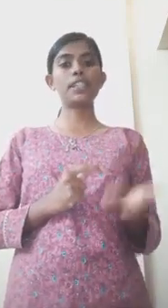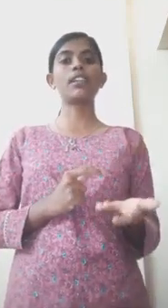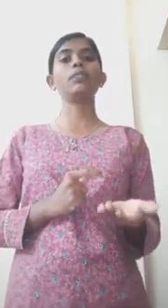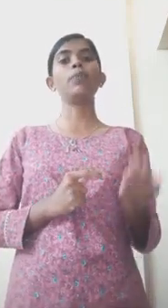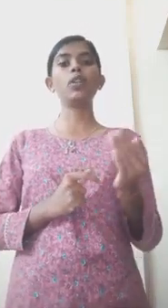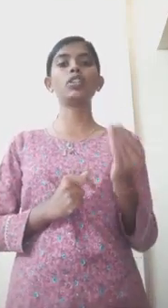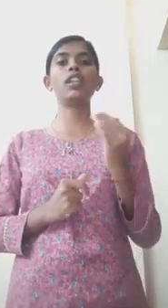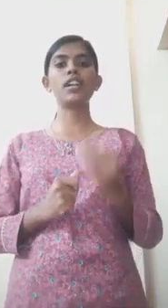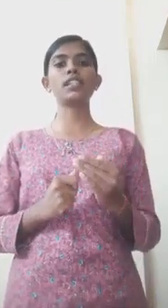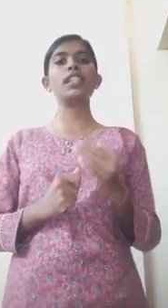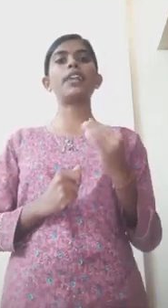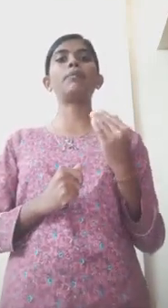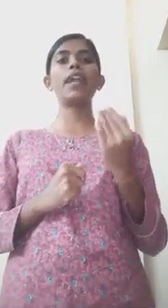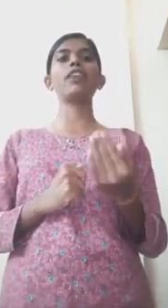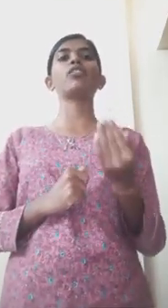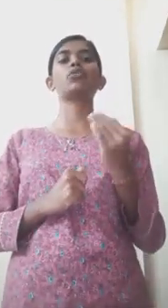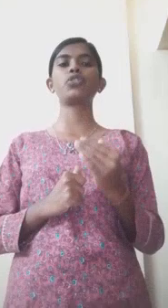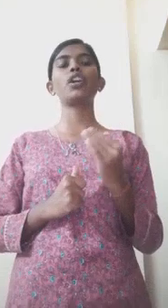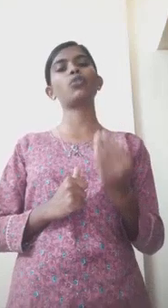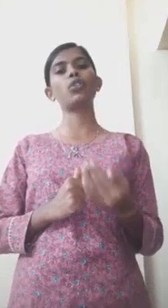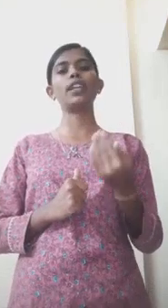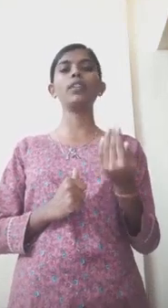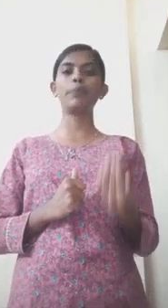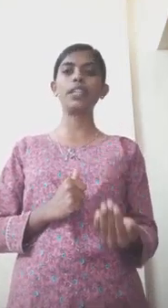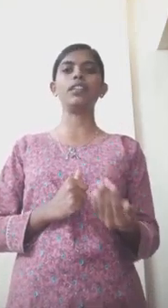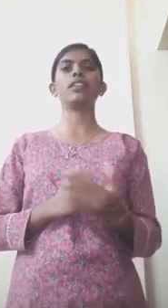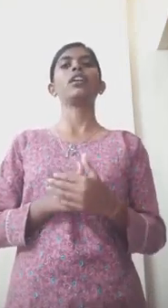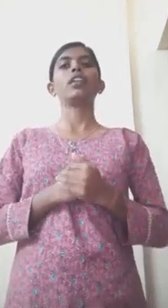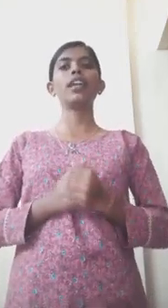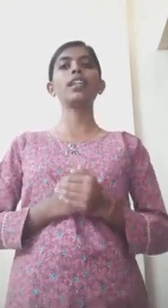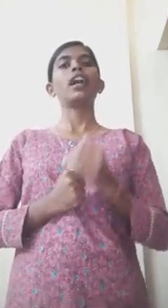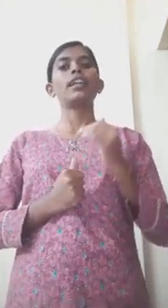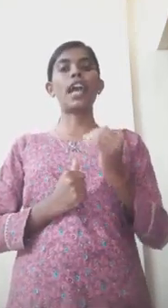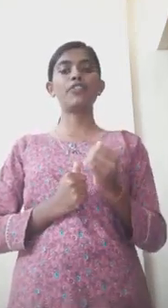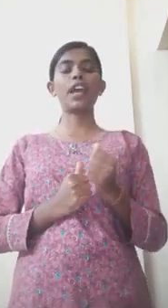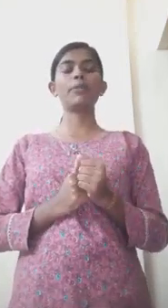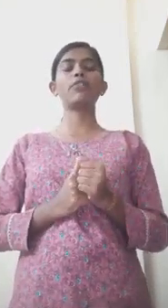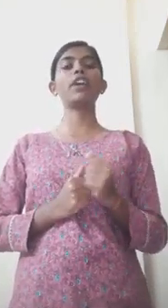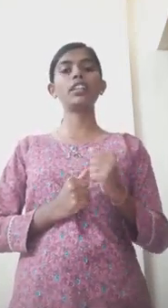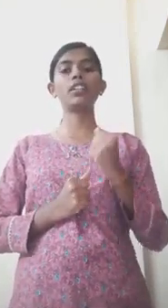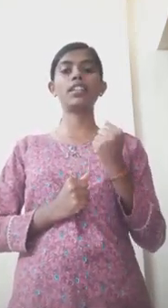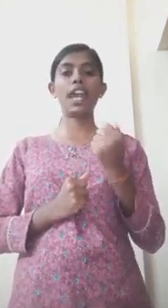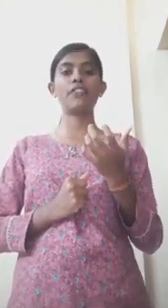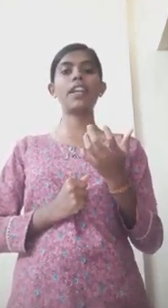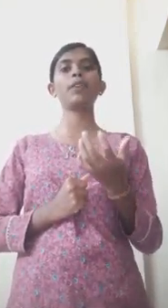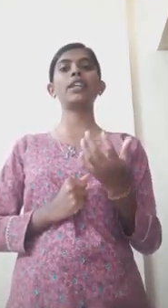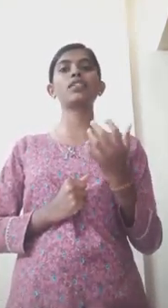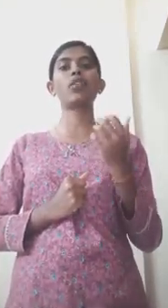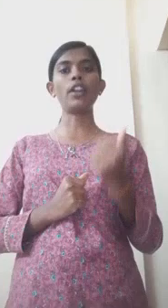muscle below the lungs that play a crucial role in breathing. Then when the diaphragm is